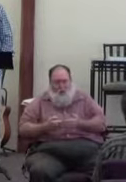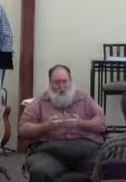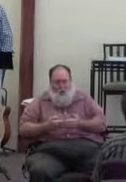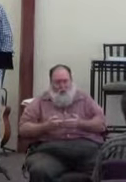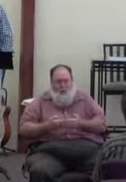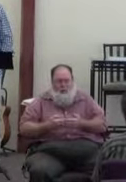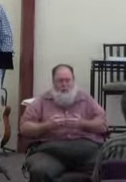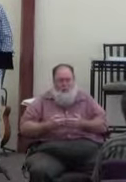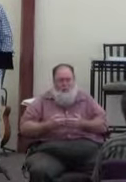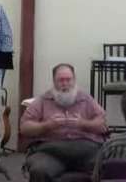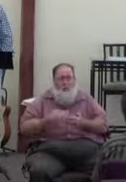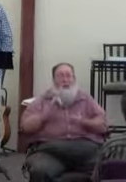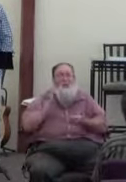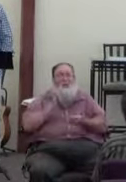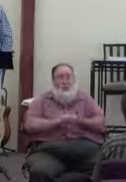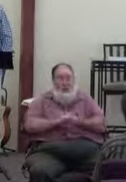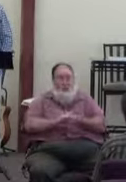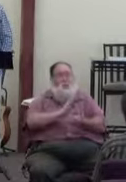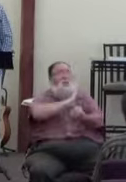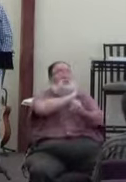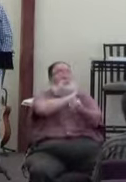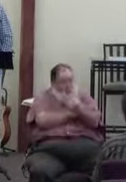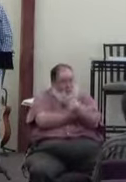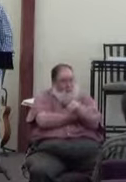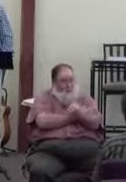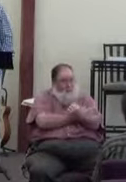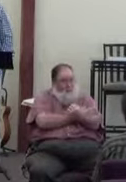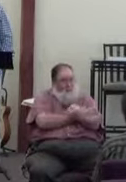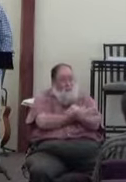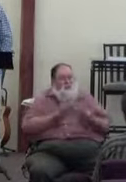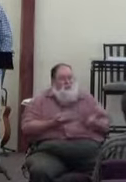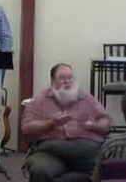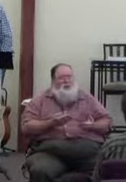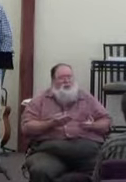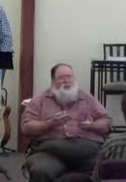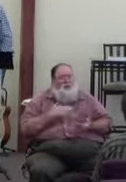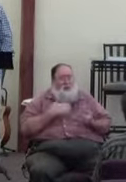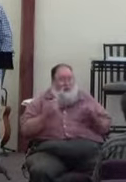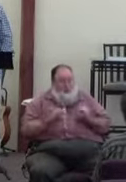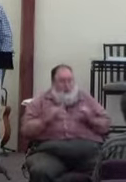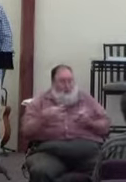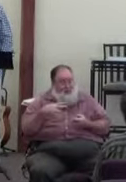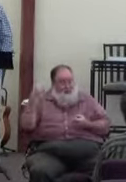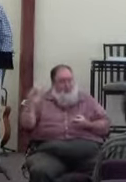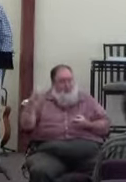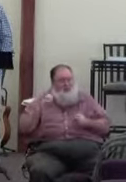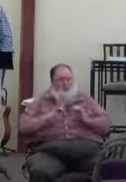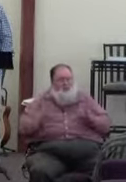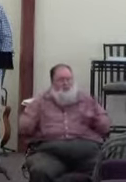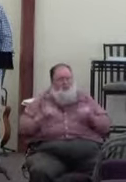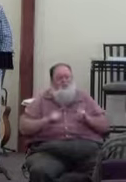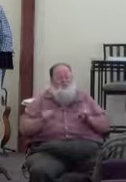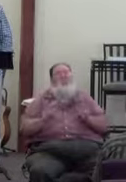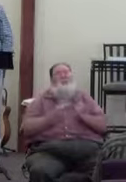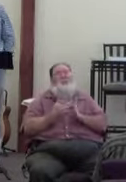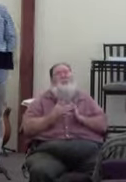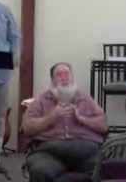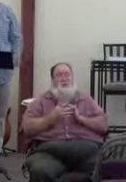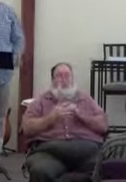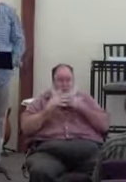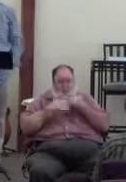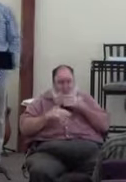That's powerful. What can take away my sin? Nothing but the blood of Jesus. Let's take the